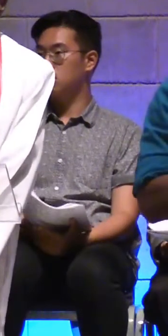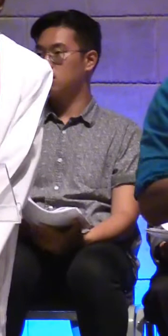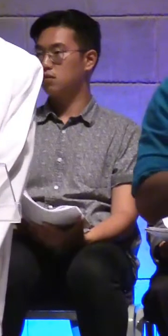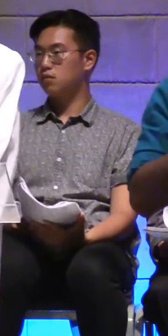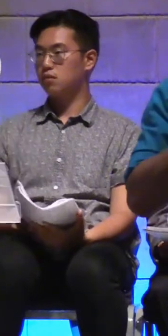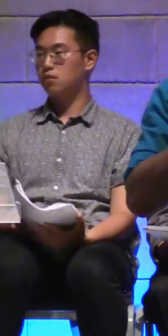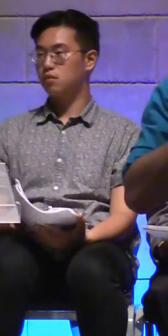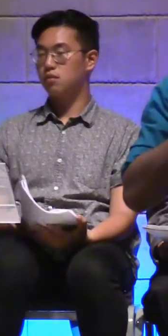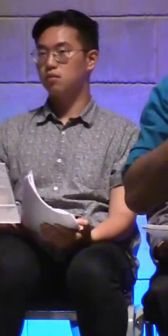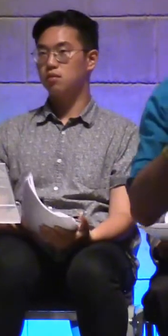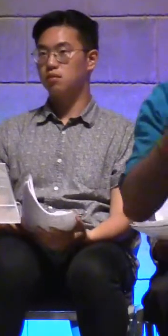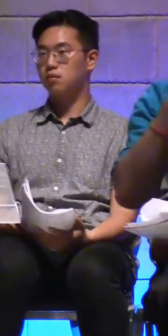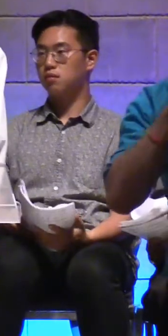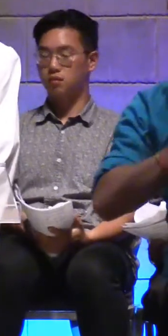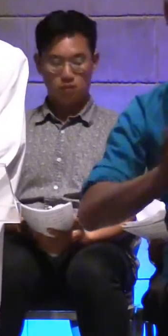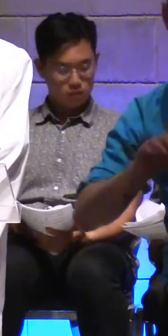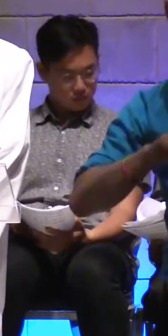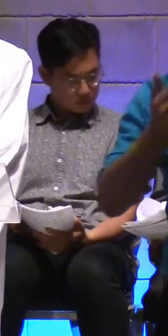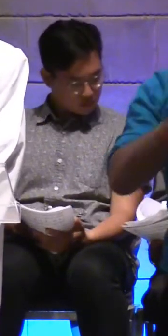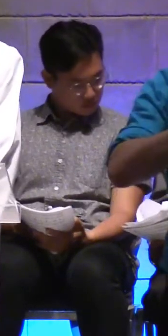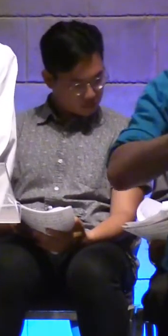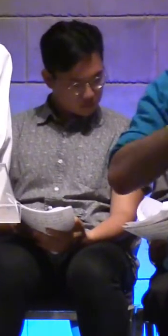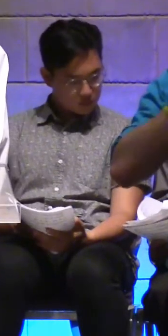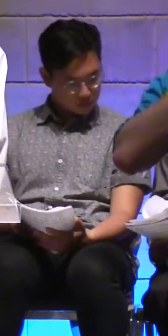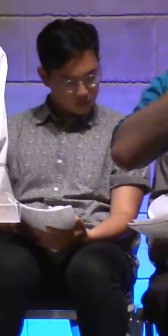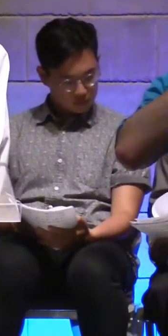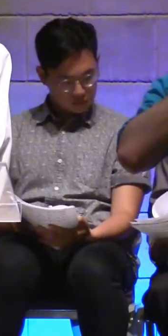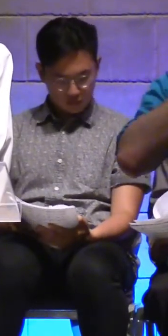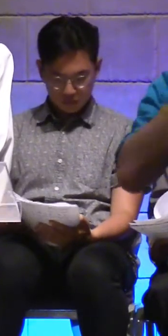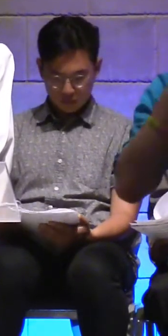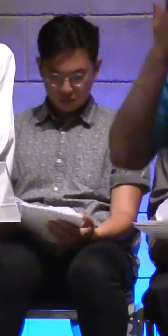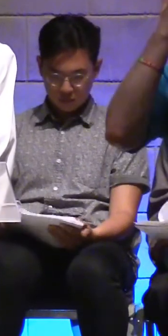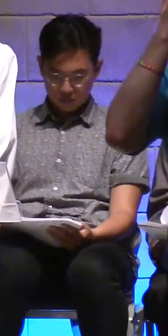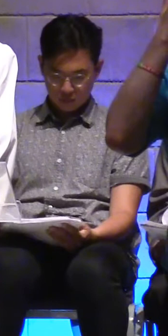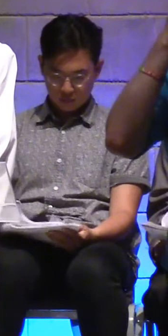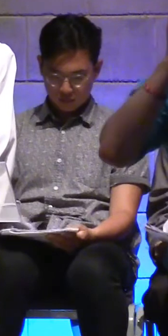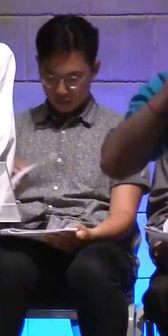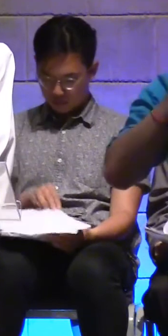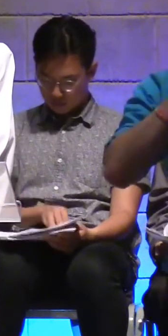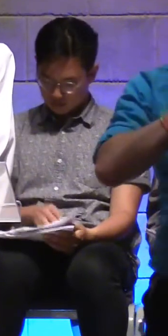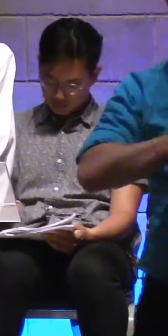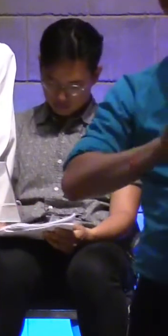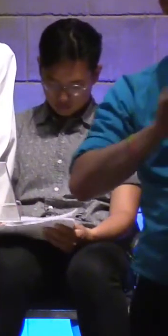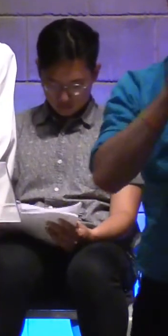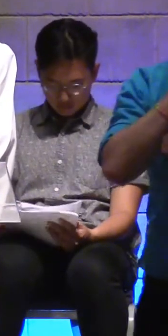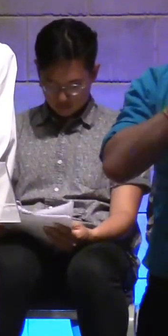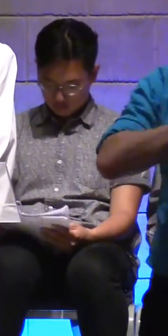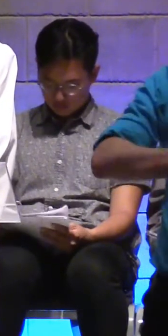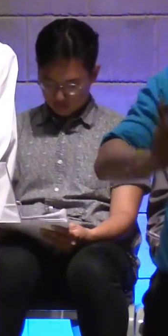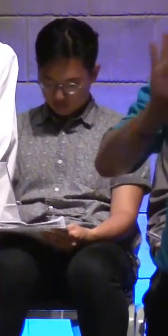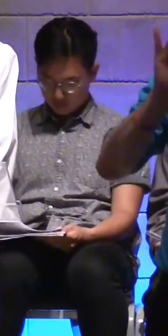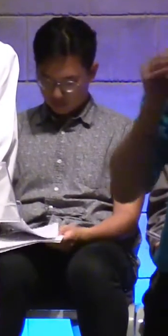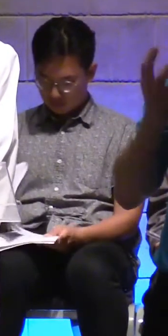silent. And yet tonight I have been made silent and made humble by the many